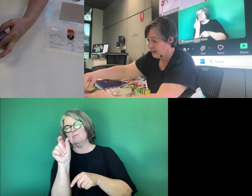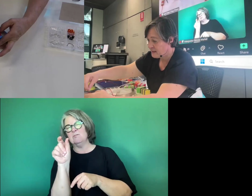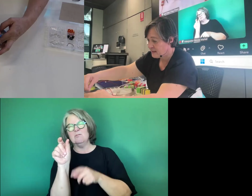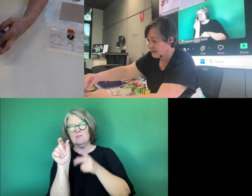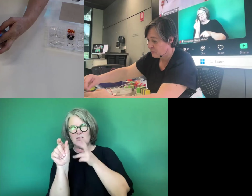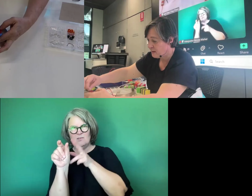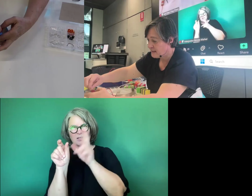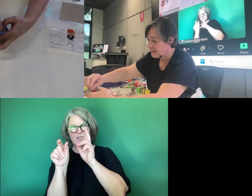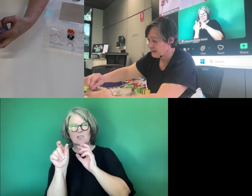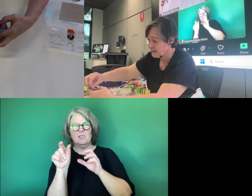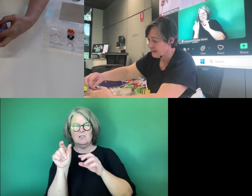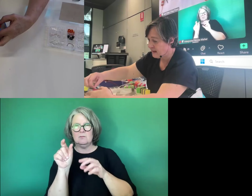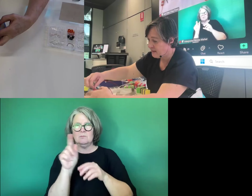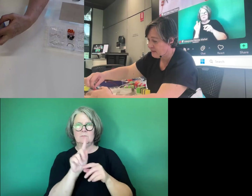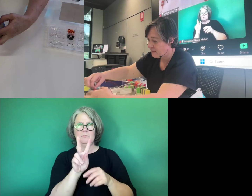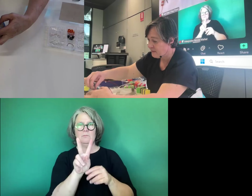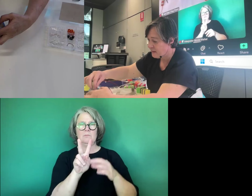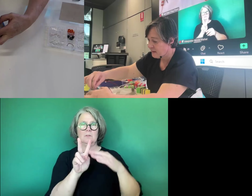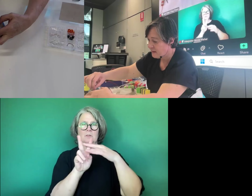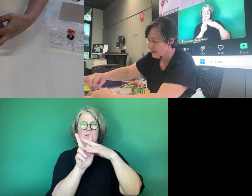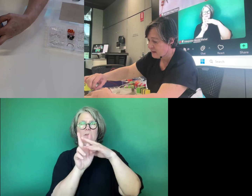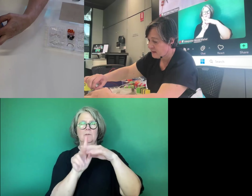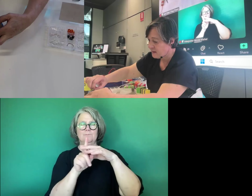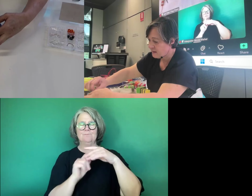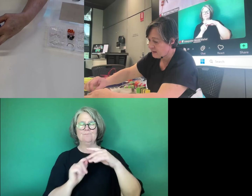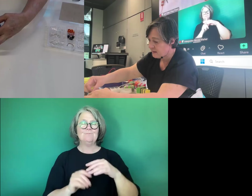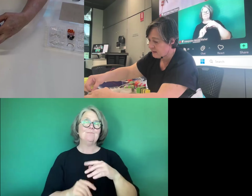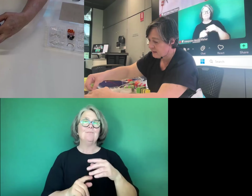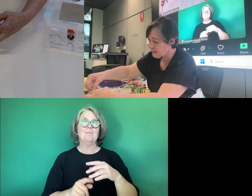And we stick the wire down to the other